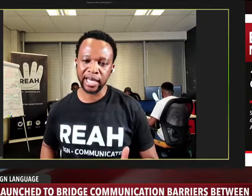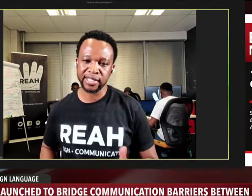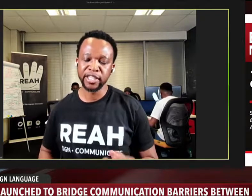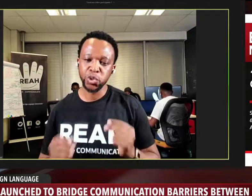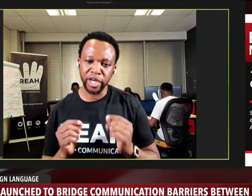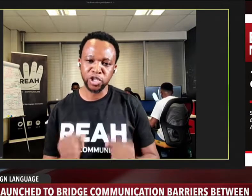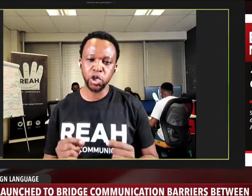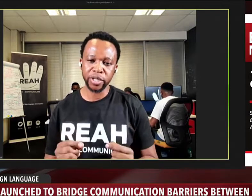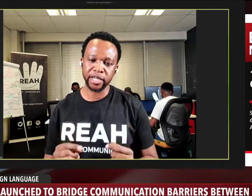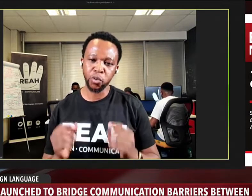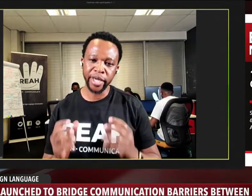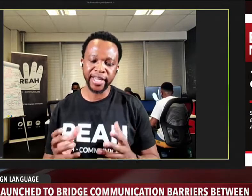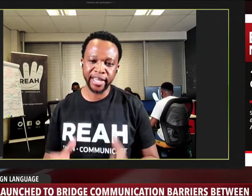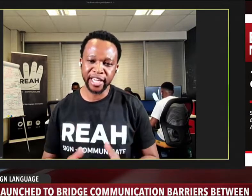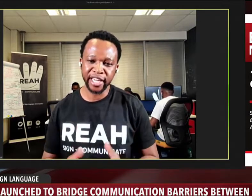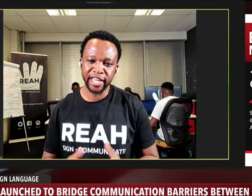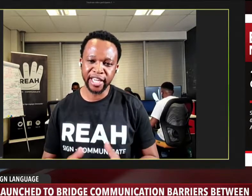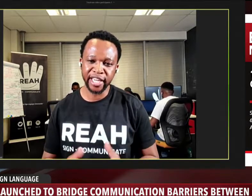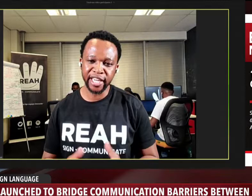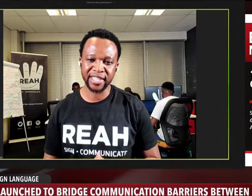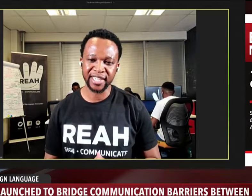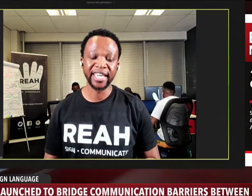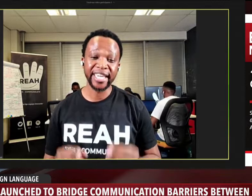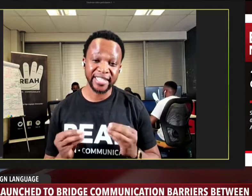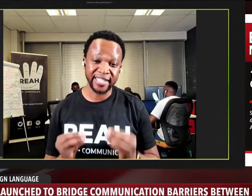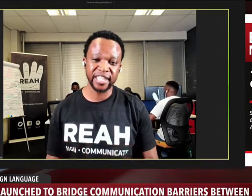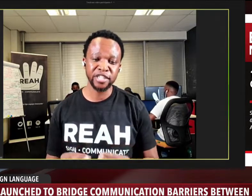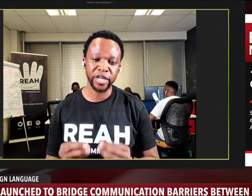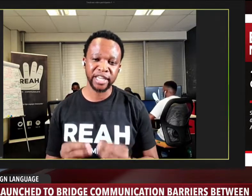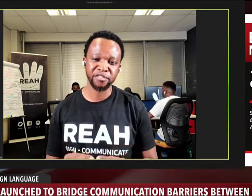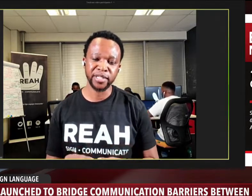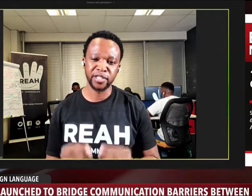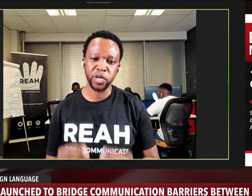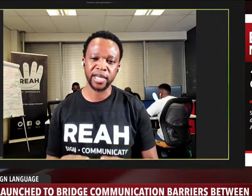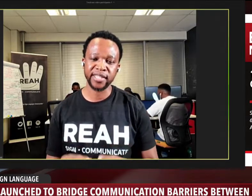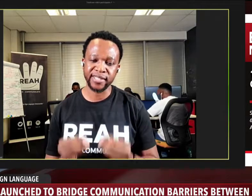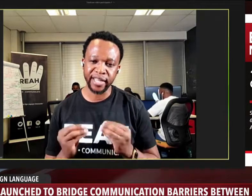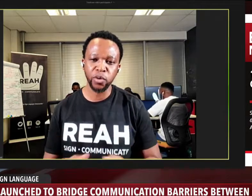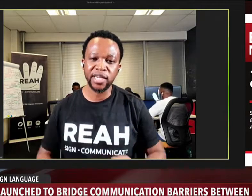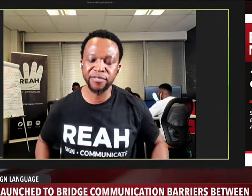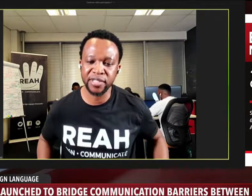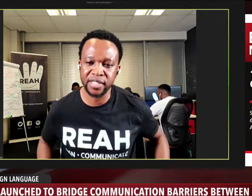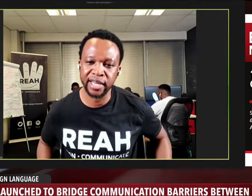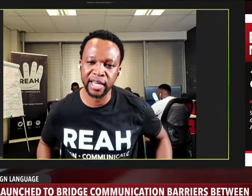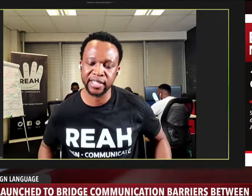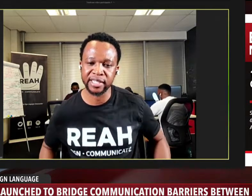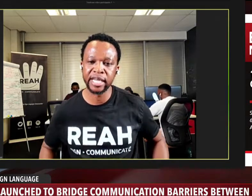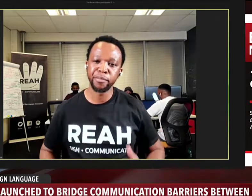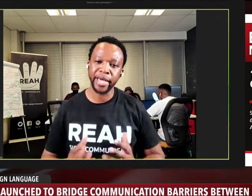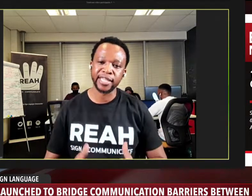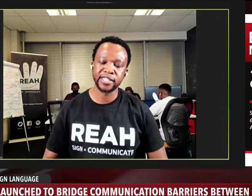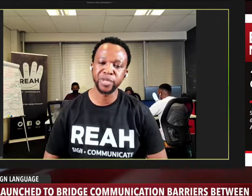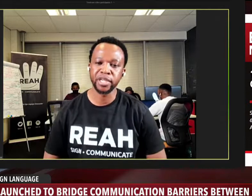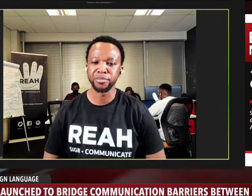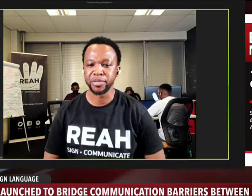wearable glass to ensure that when they engage with a deaf person, it is easy for a deaf person to access the equal services that are accessed